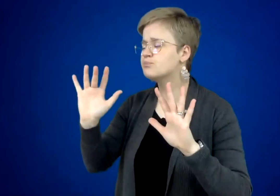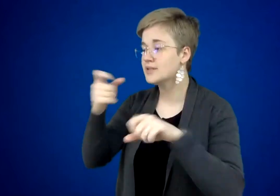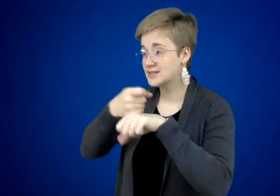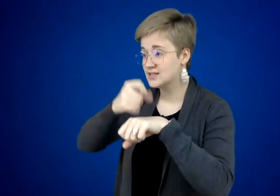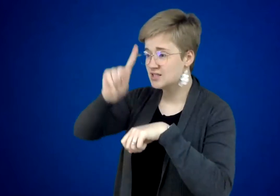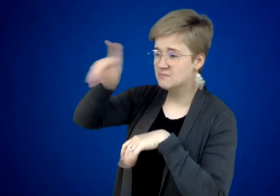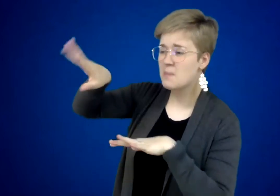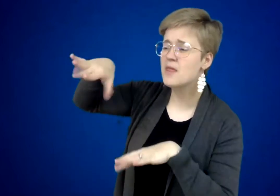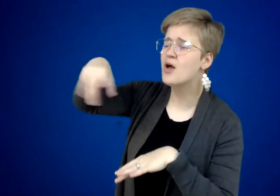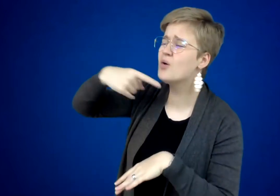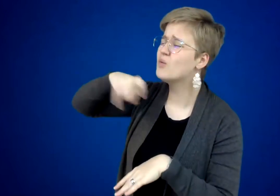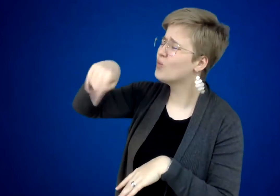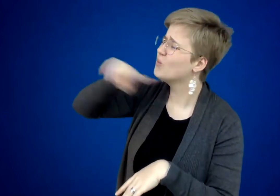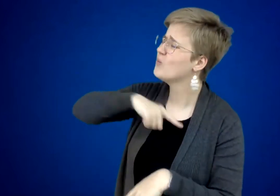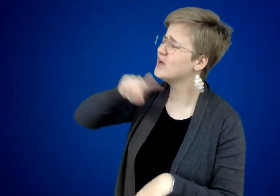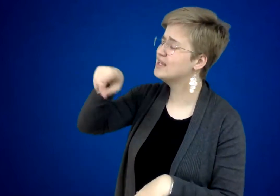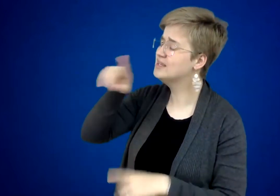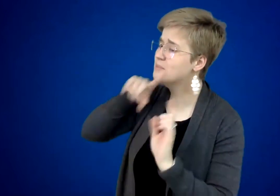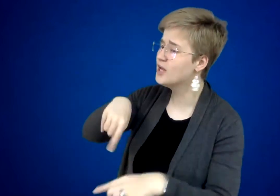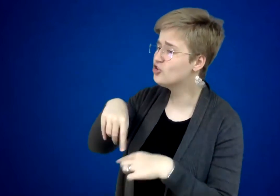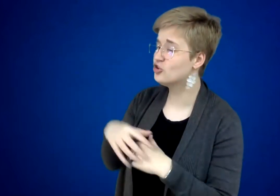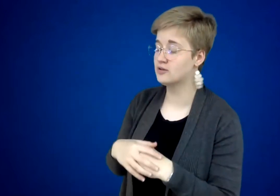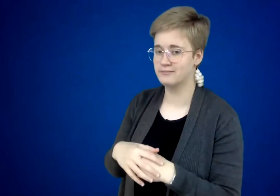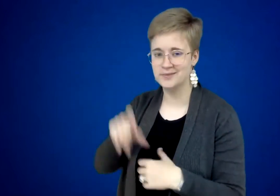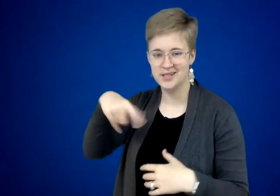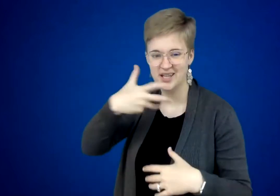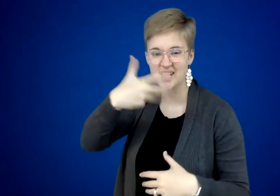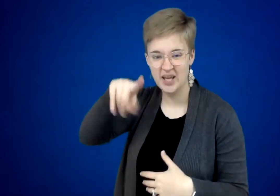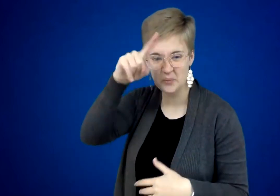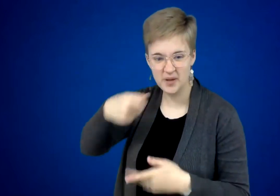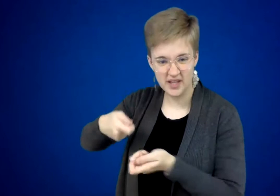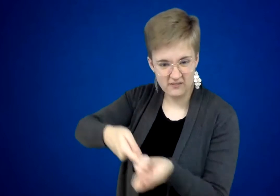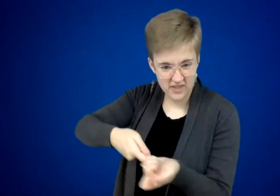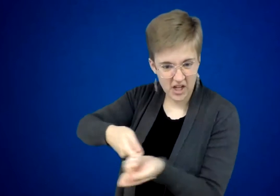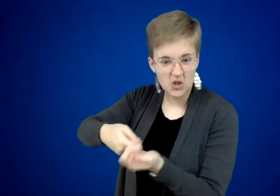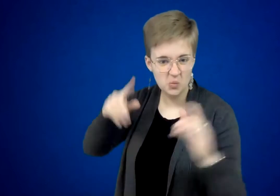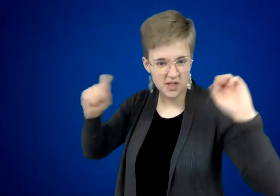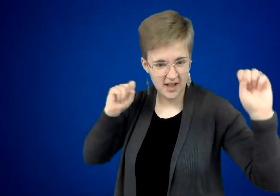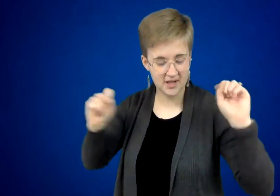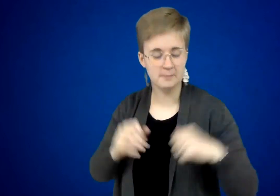over the roar of the vacuum cleaner. Willie Mae bent down and turned the vacuum cleaner off.